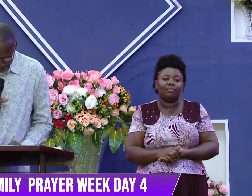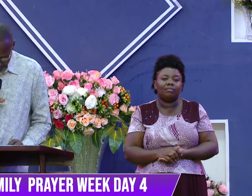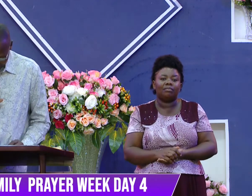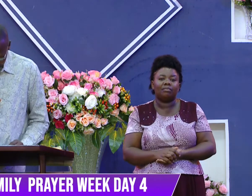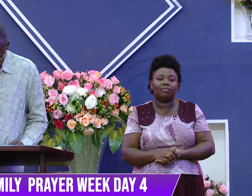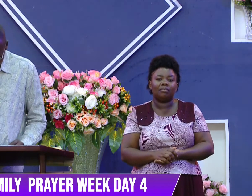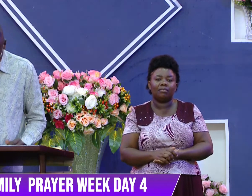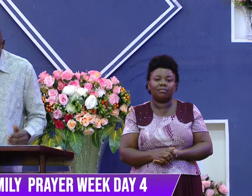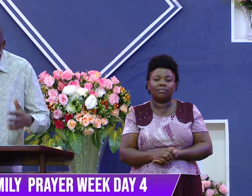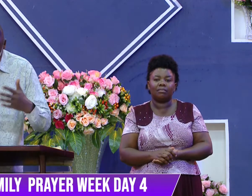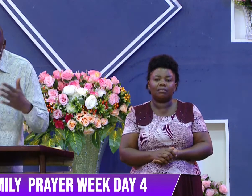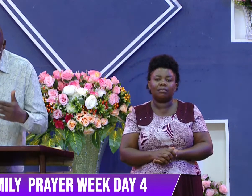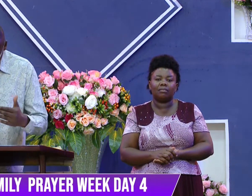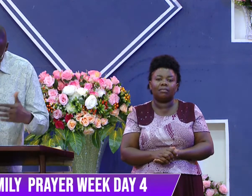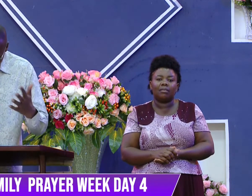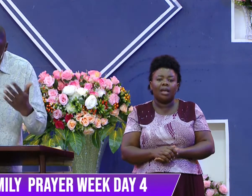the